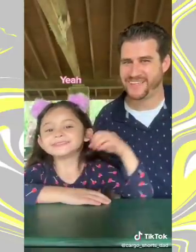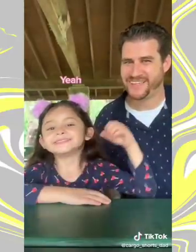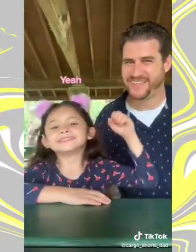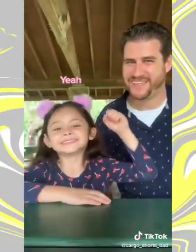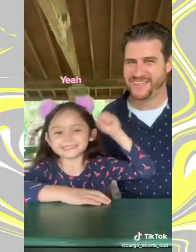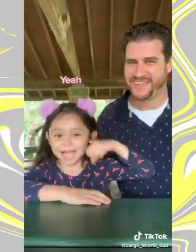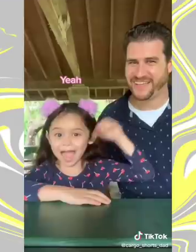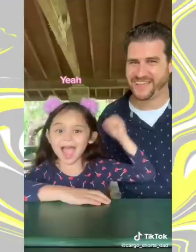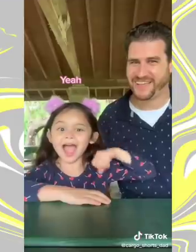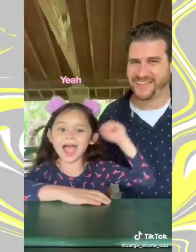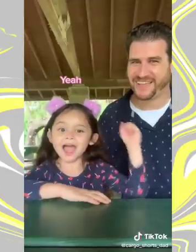Nah.